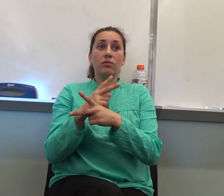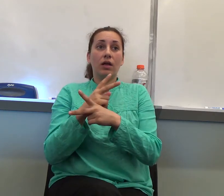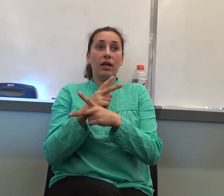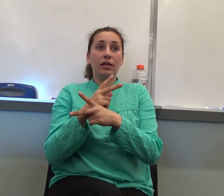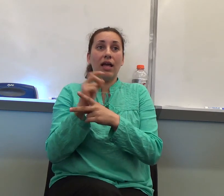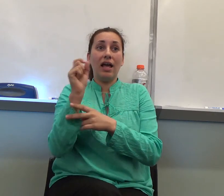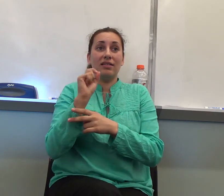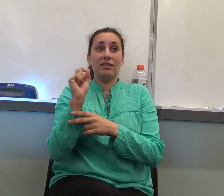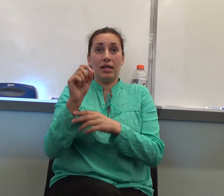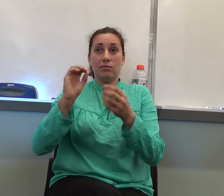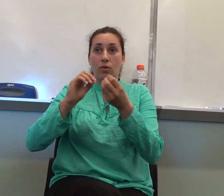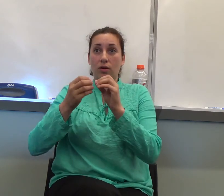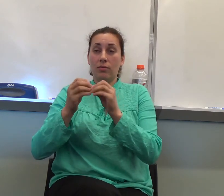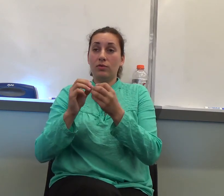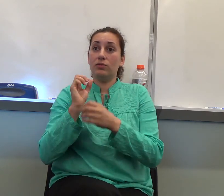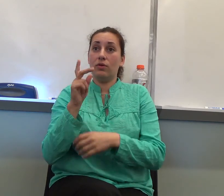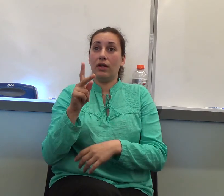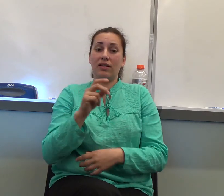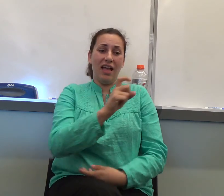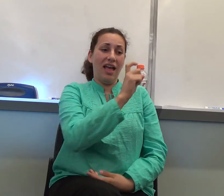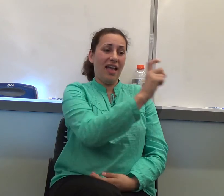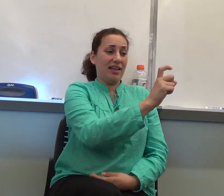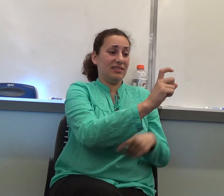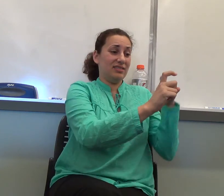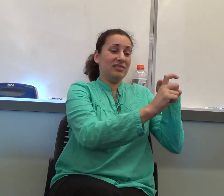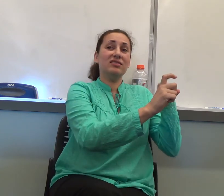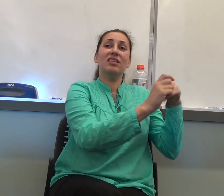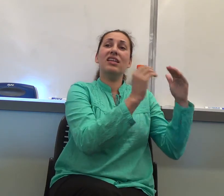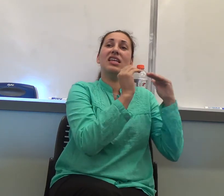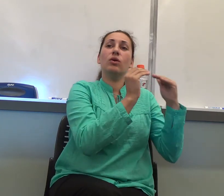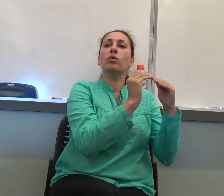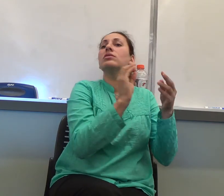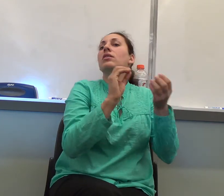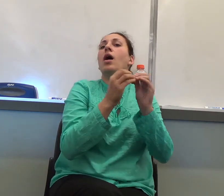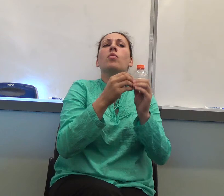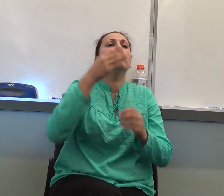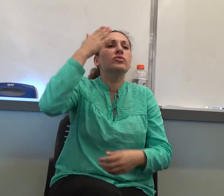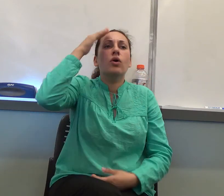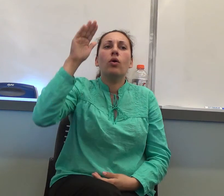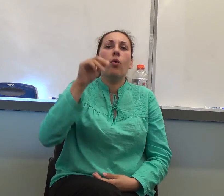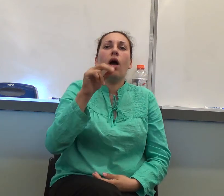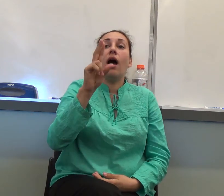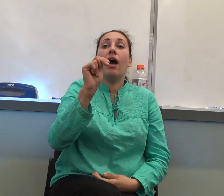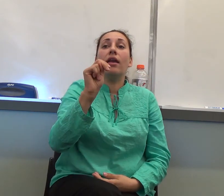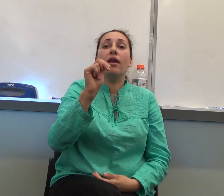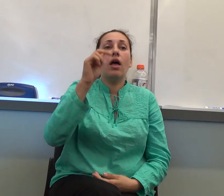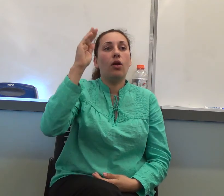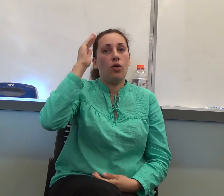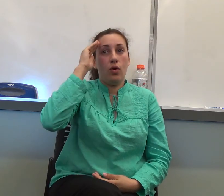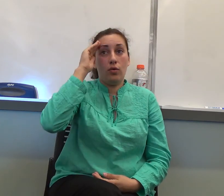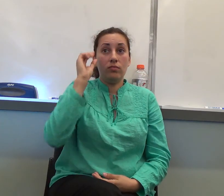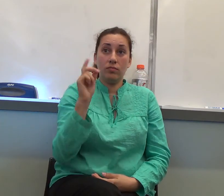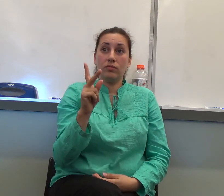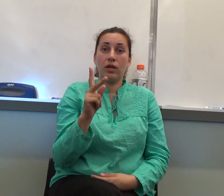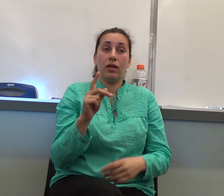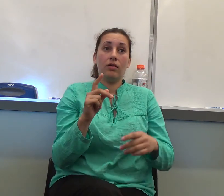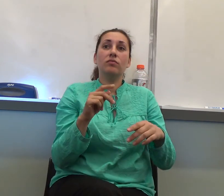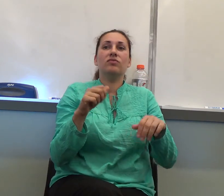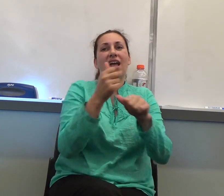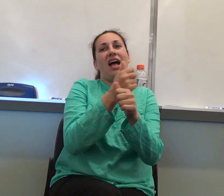and x is used as an unknown quantity in algebra, so we use it for a different reason. All right, but the point is we want to multiply